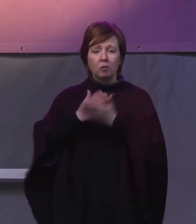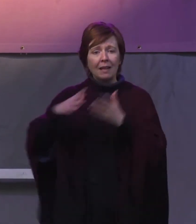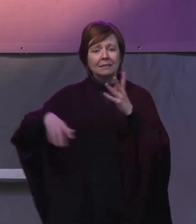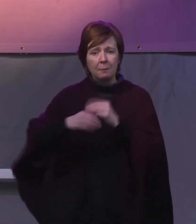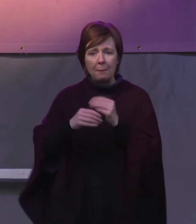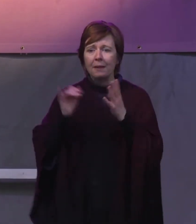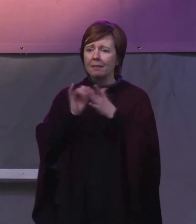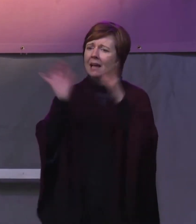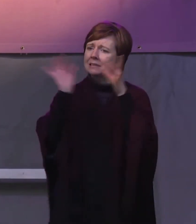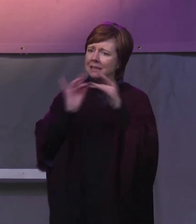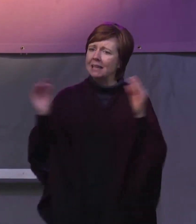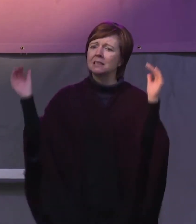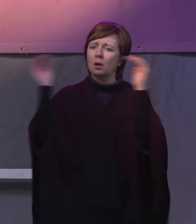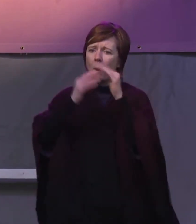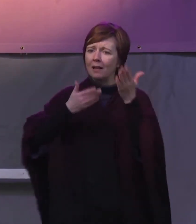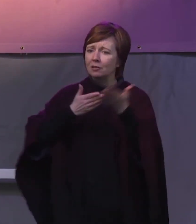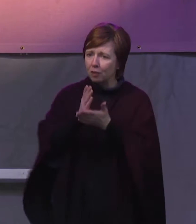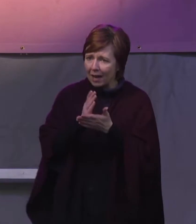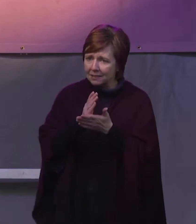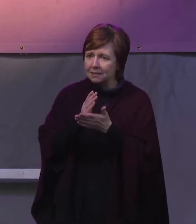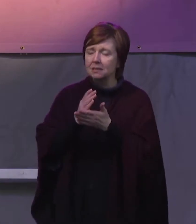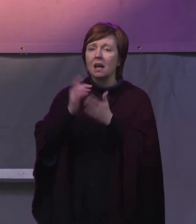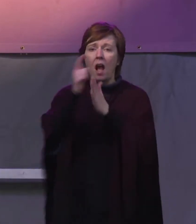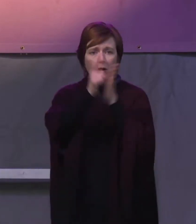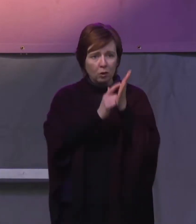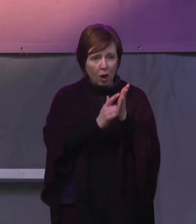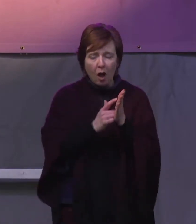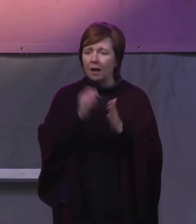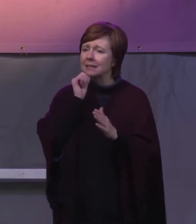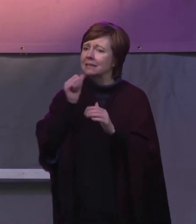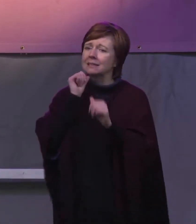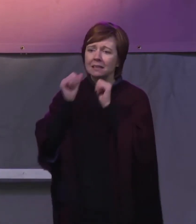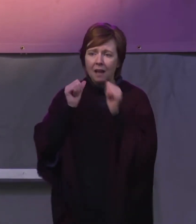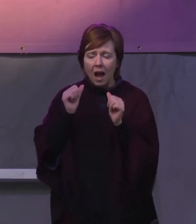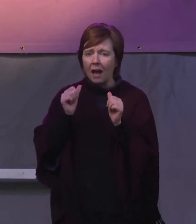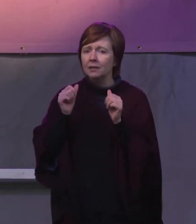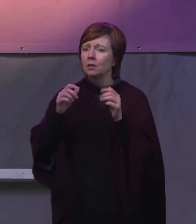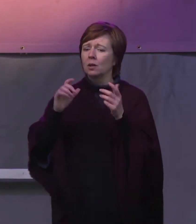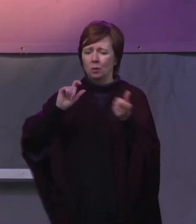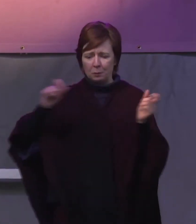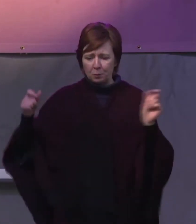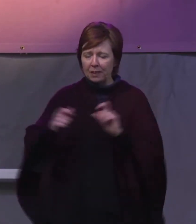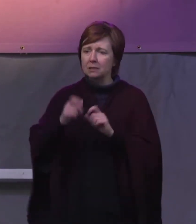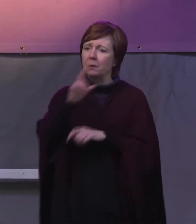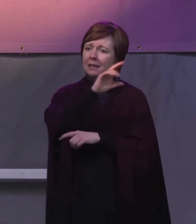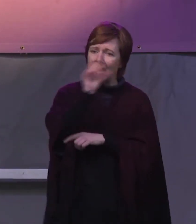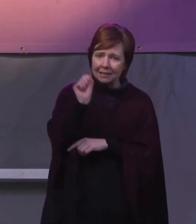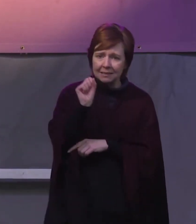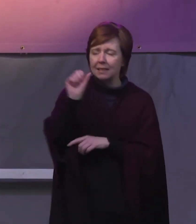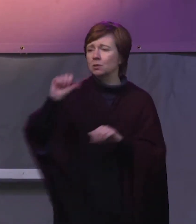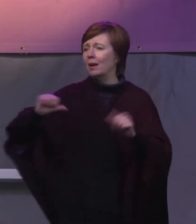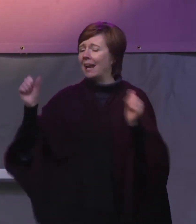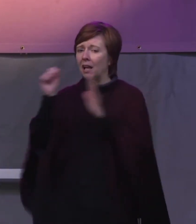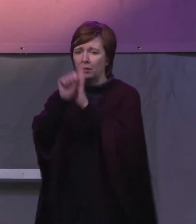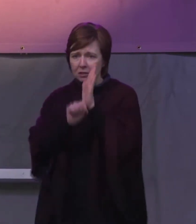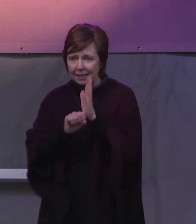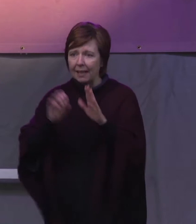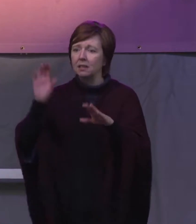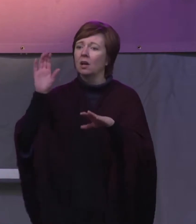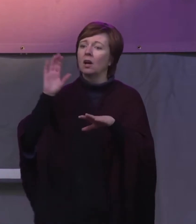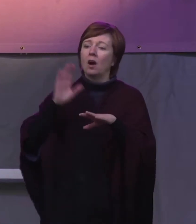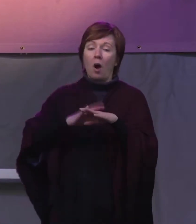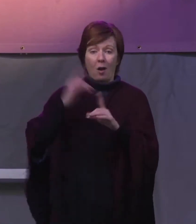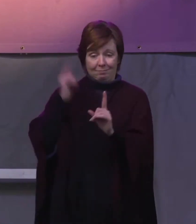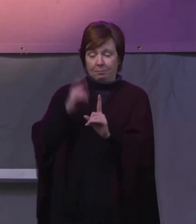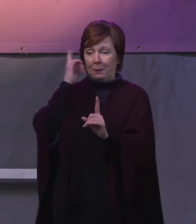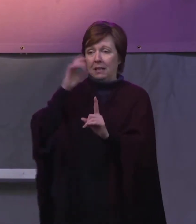It states, equality of rights under the law shall not be denied or abridged by the United States or by any state on account of